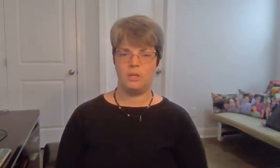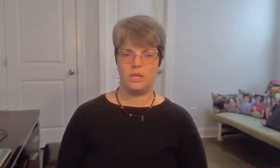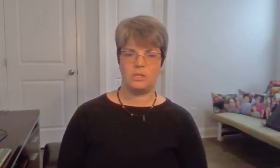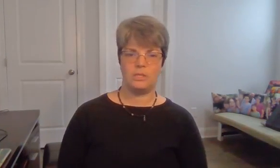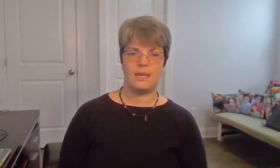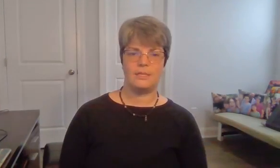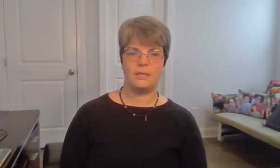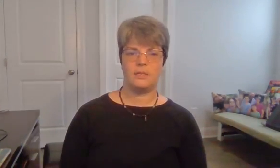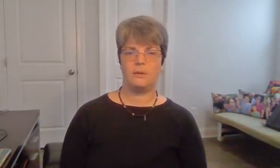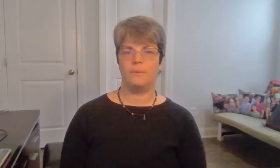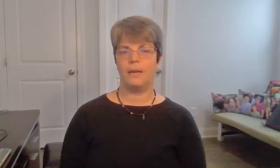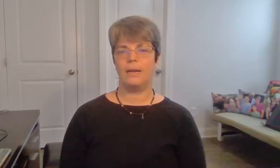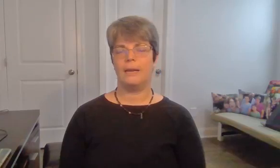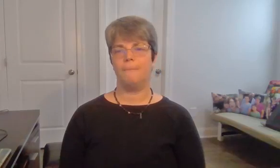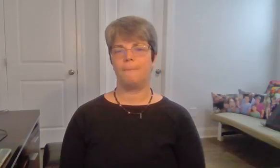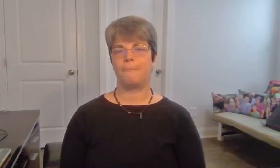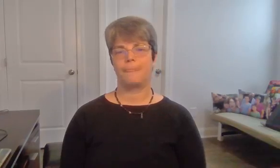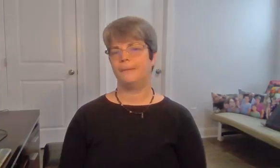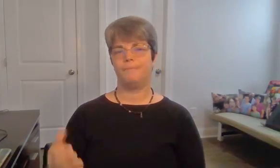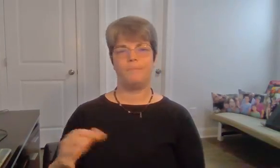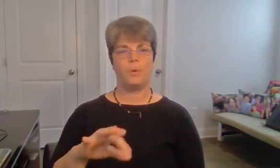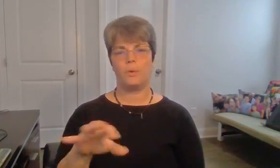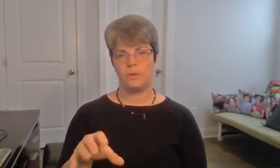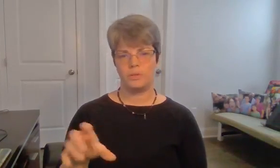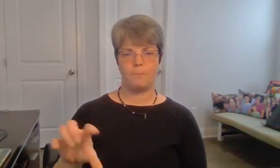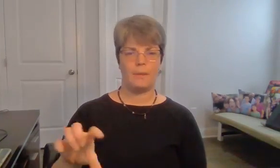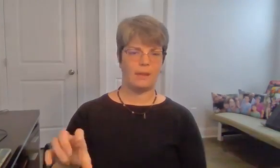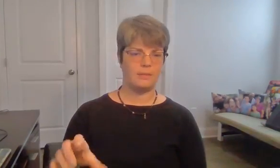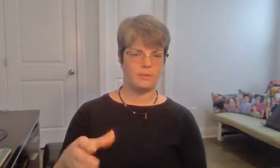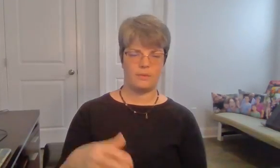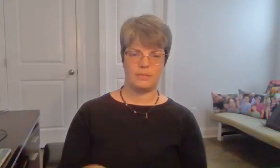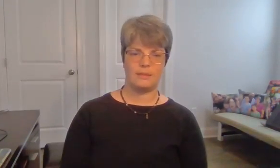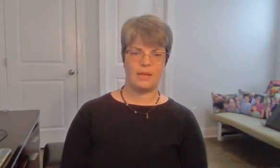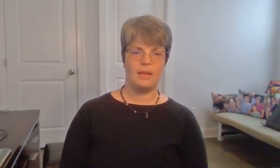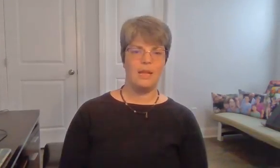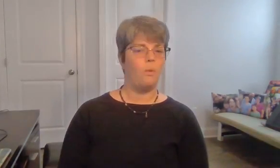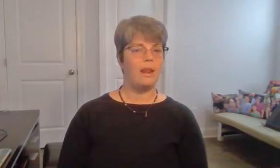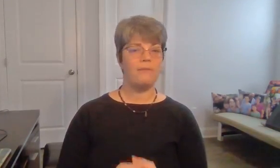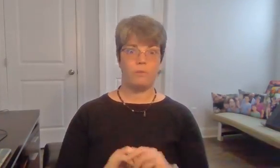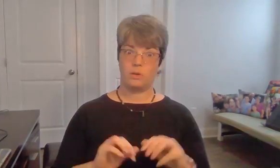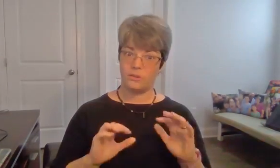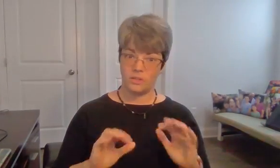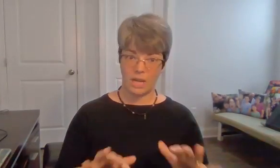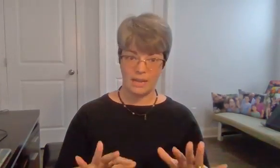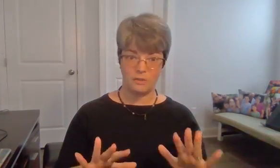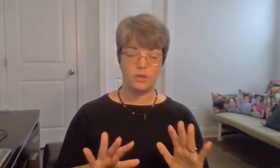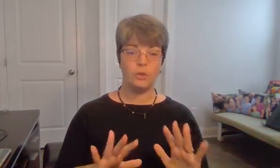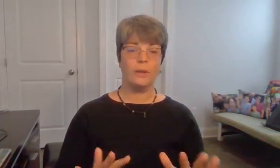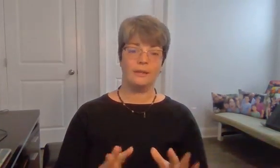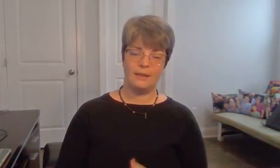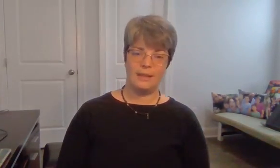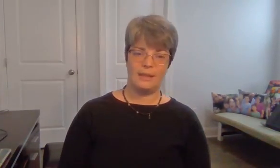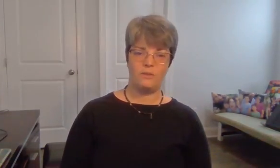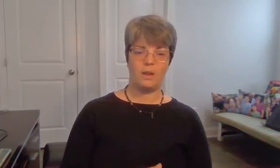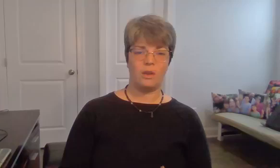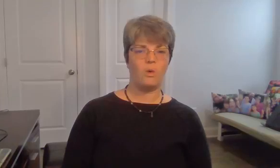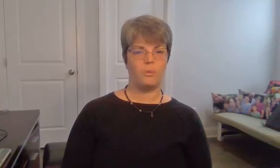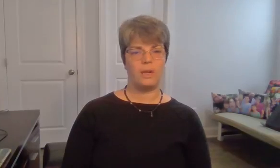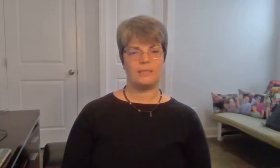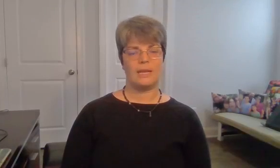communication device? So boards or PECs or things like that. Whatever works for the child, do it. If you want to incorporate sign